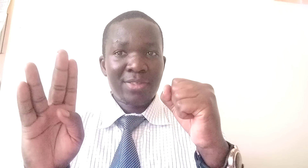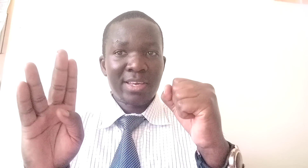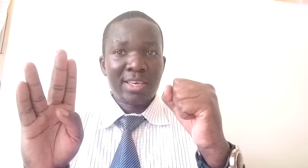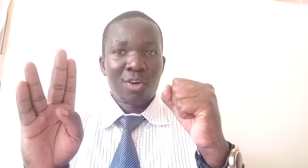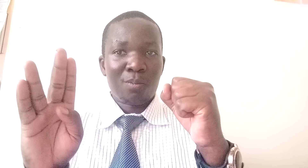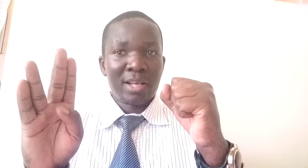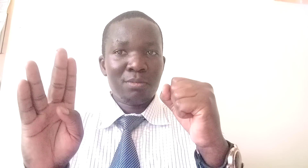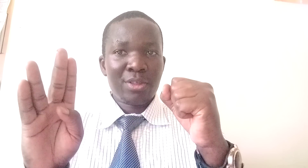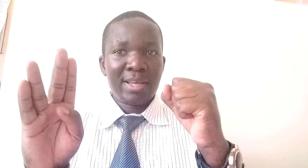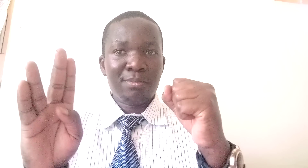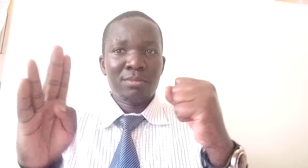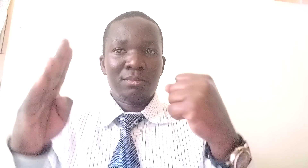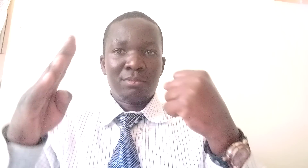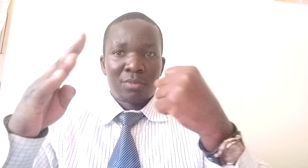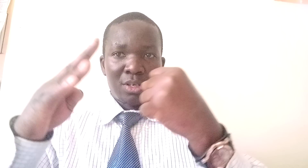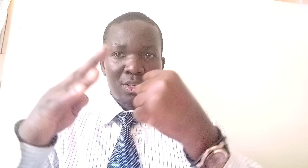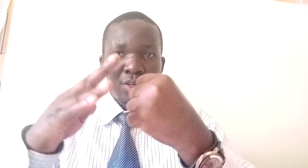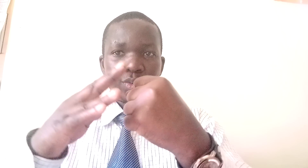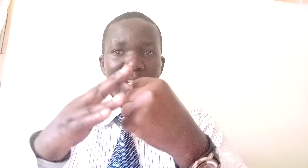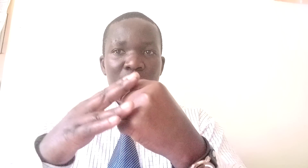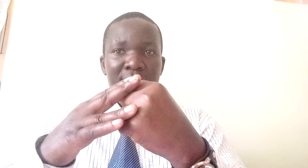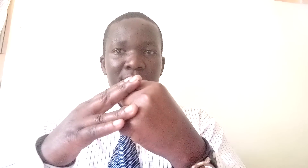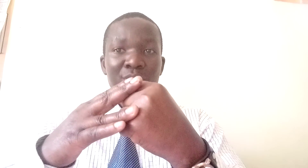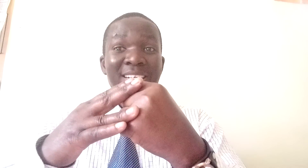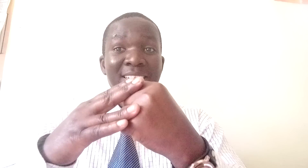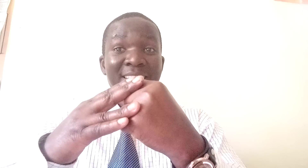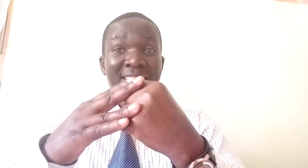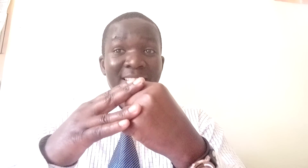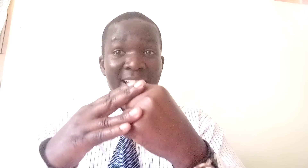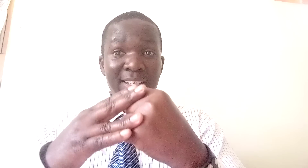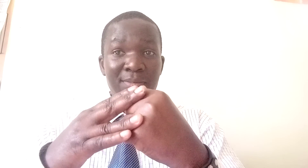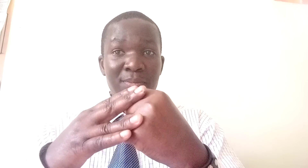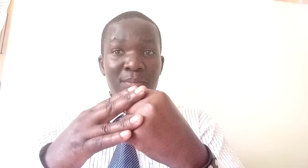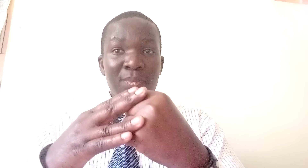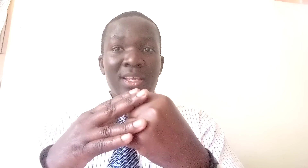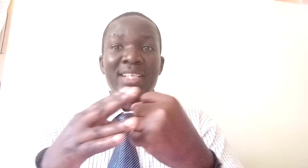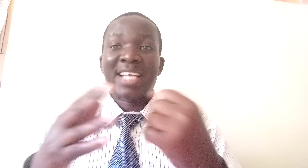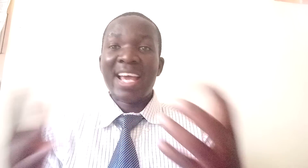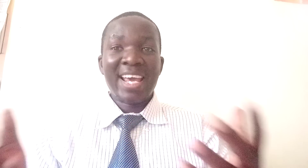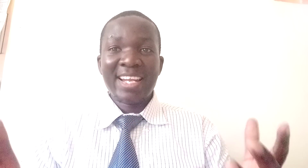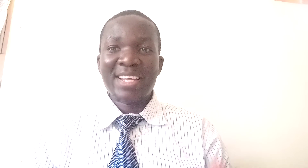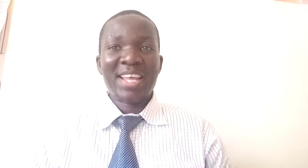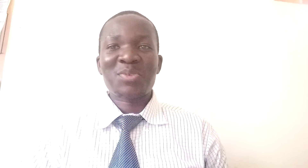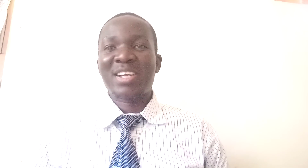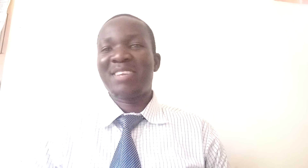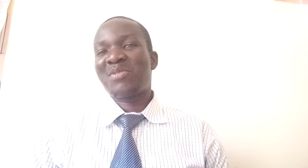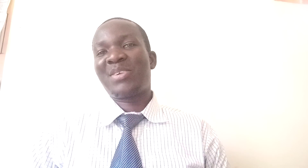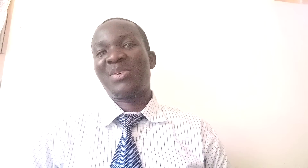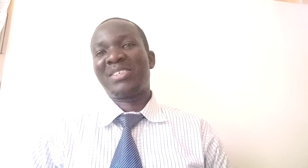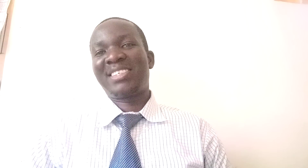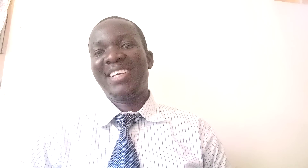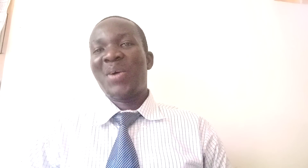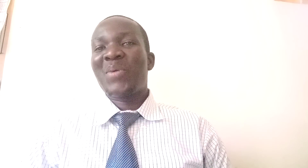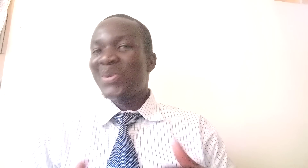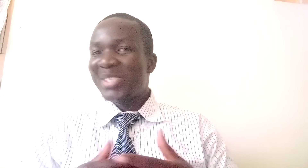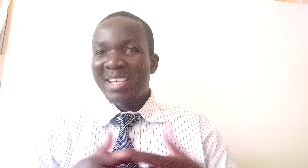arithmetic, combine both of them. You'll get what? You get this 9. 10, that one everyone knows. We use them